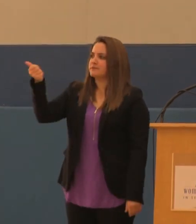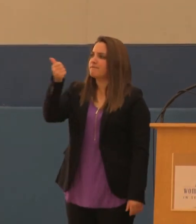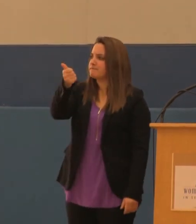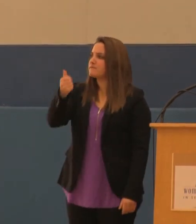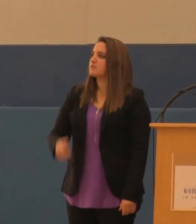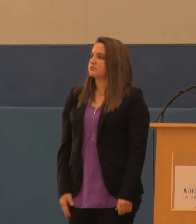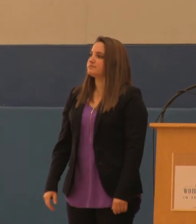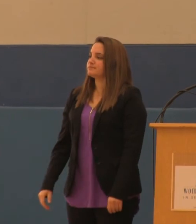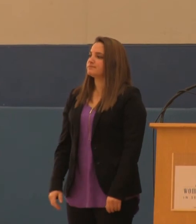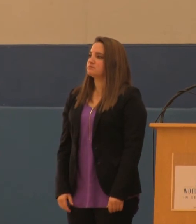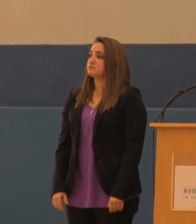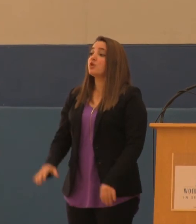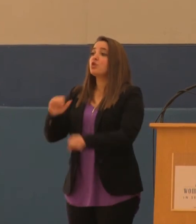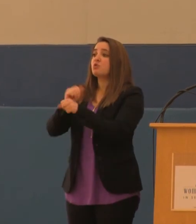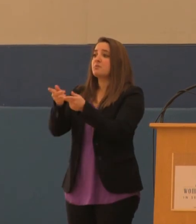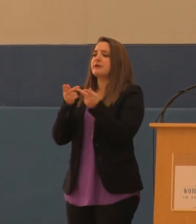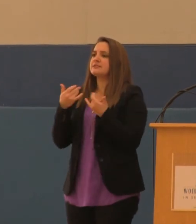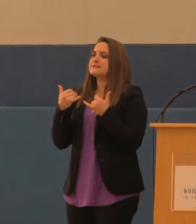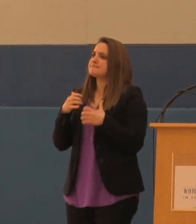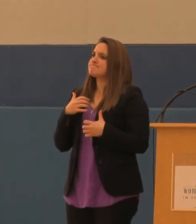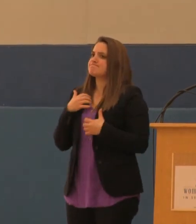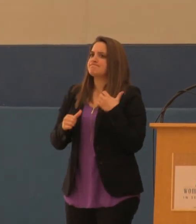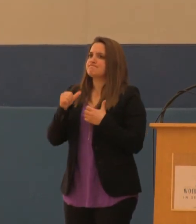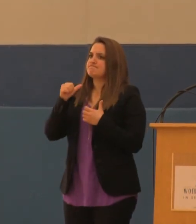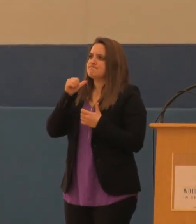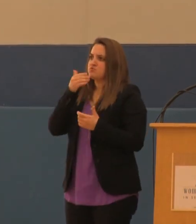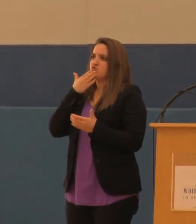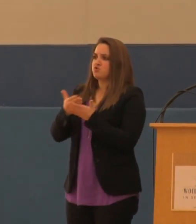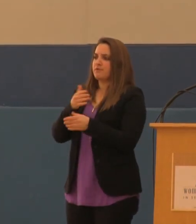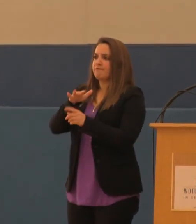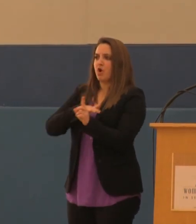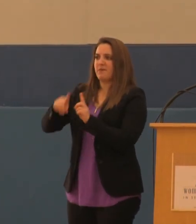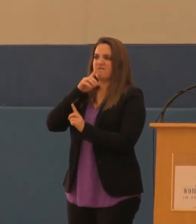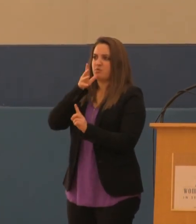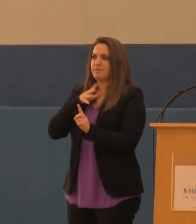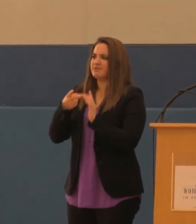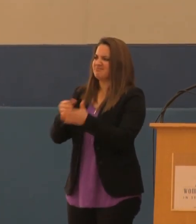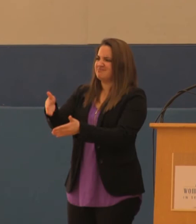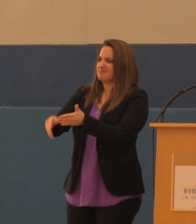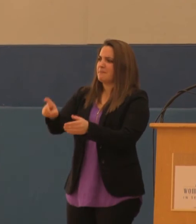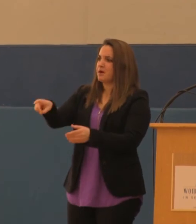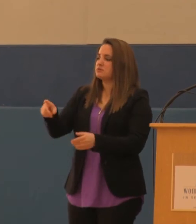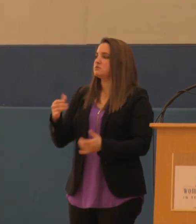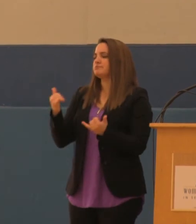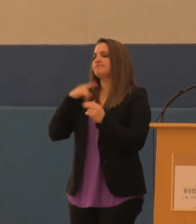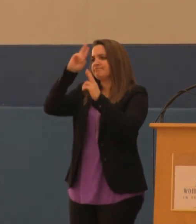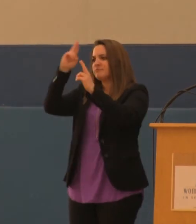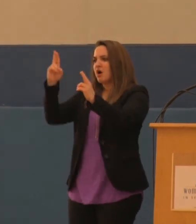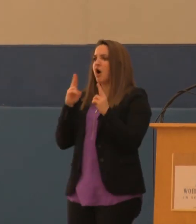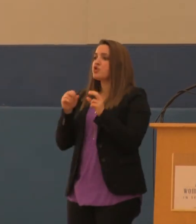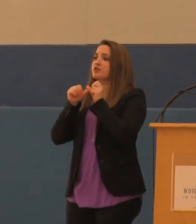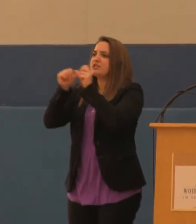workplace continues to be a hostile environment that has to end. So it's such an honor to be with all of you today. Continue that